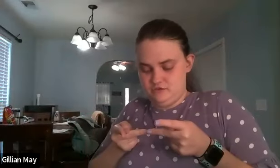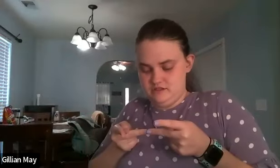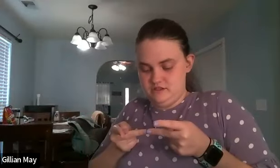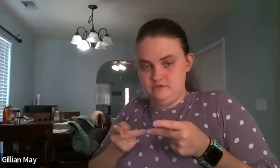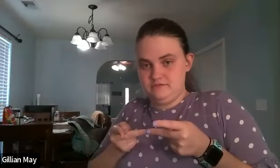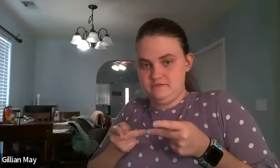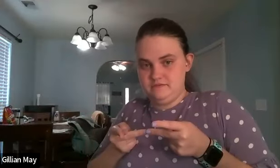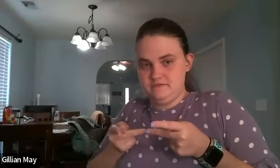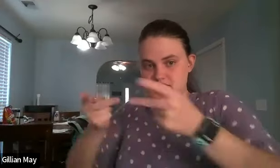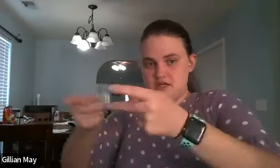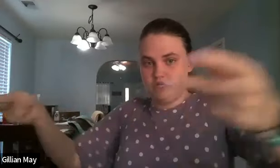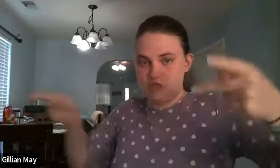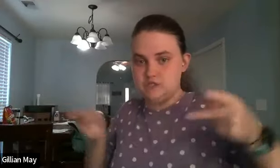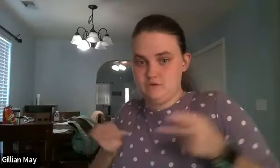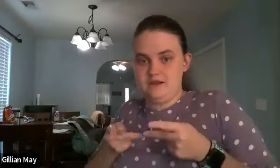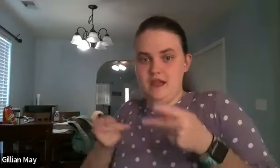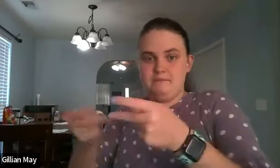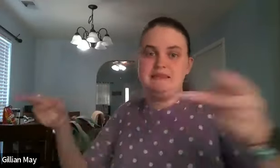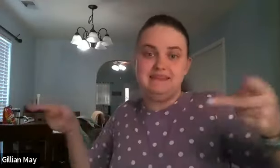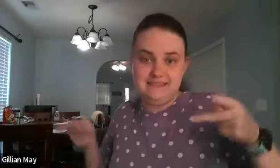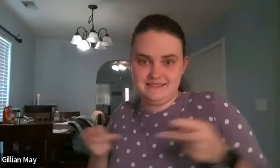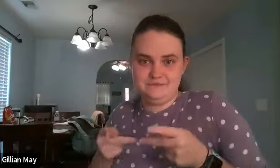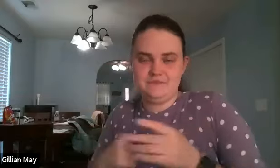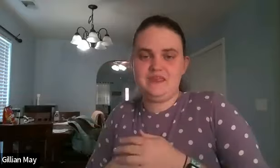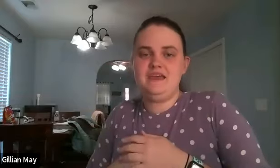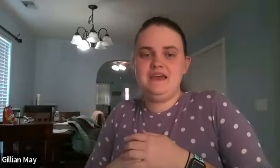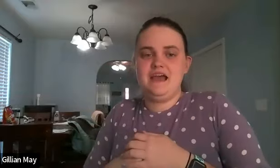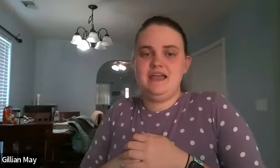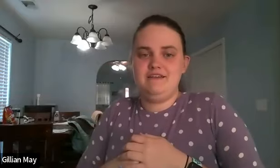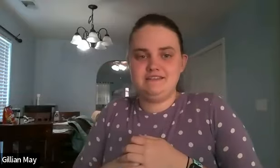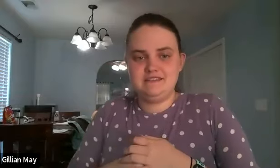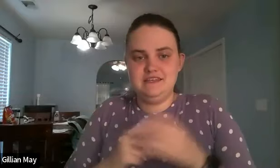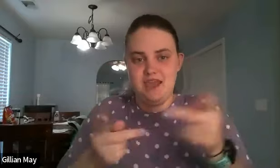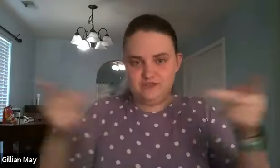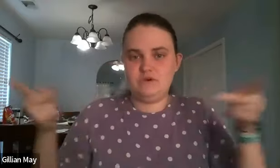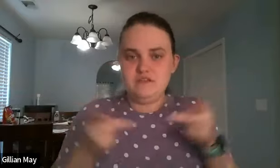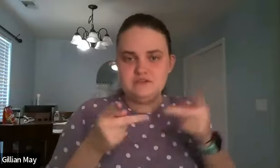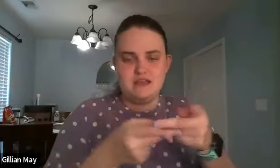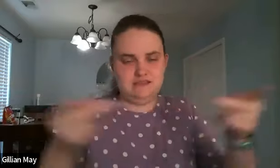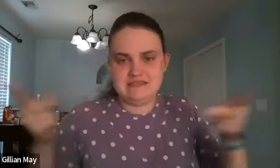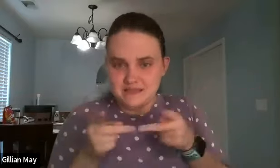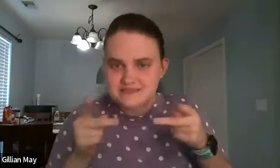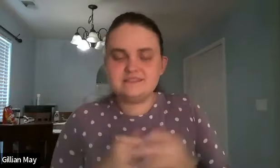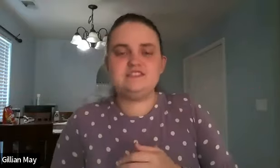towards you. A square. Yeah. Place. It's one of those kinds of signs.